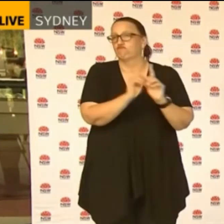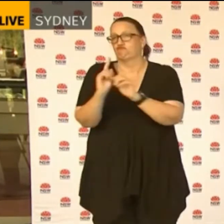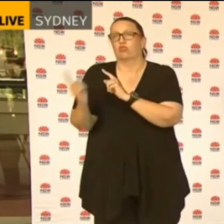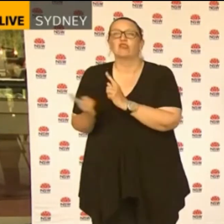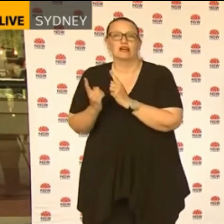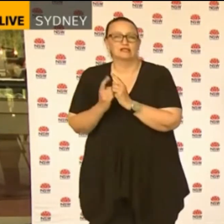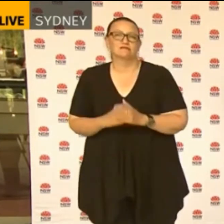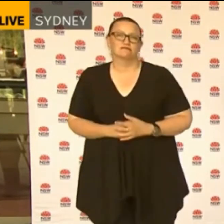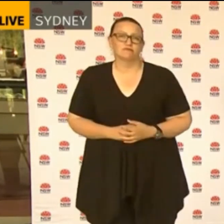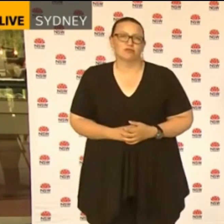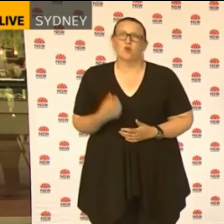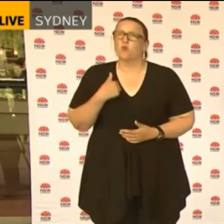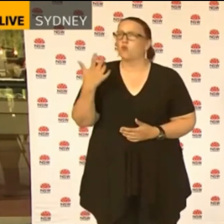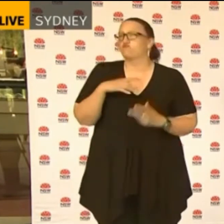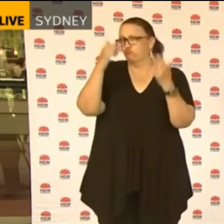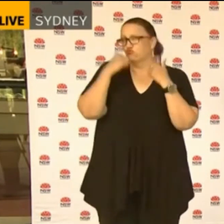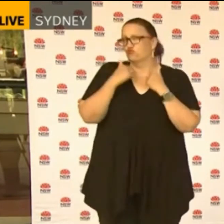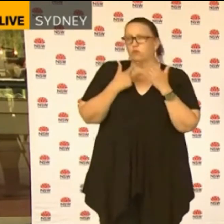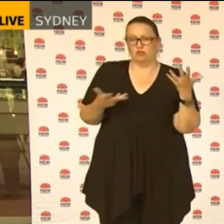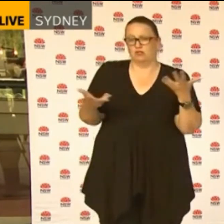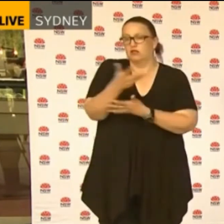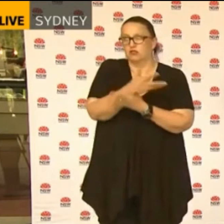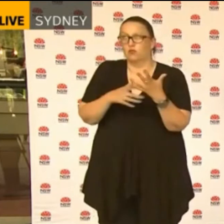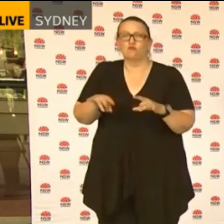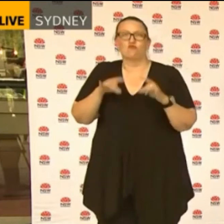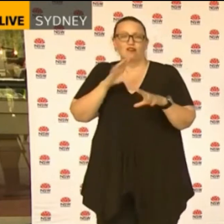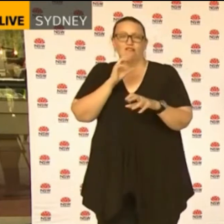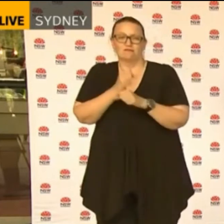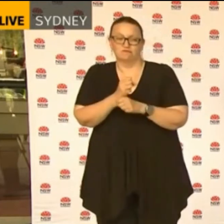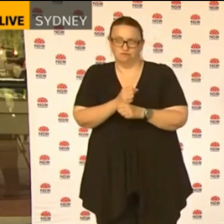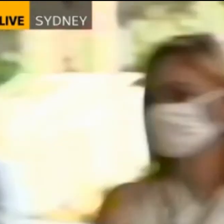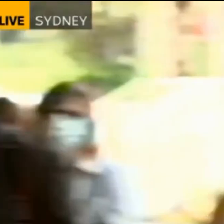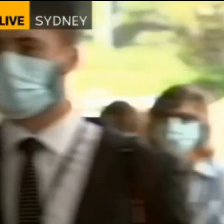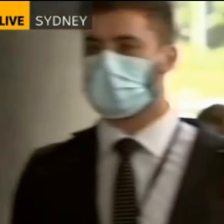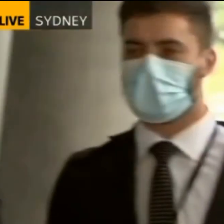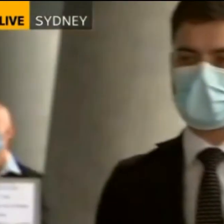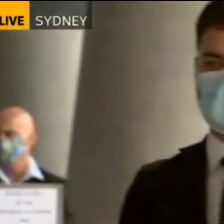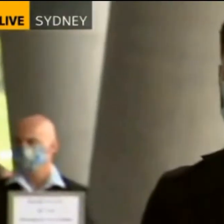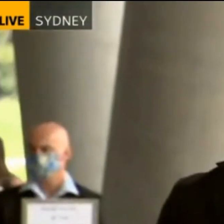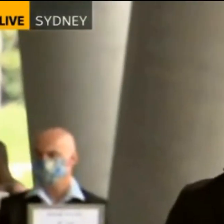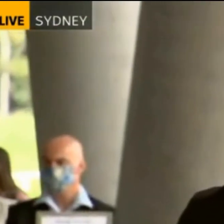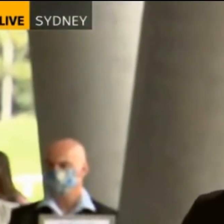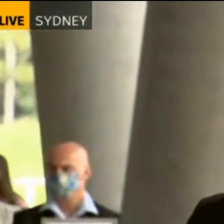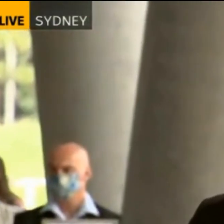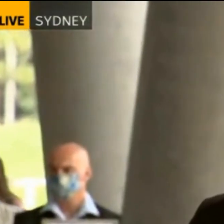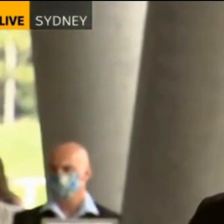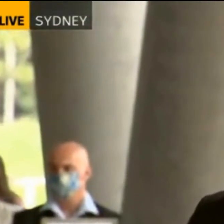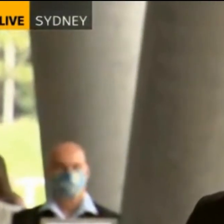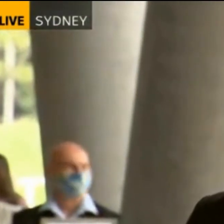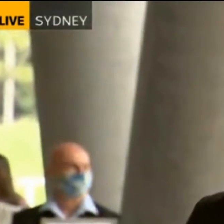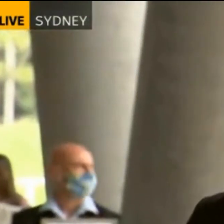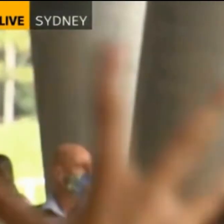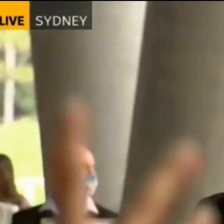like that occur, and we're in discussions with the Commonwealth about those issues. What sort of threat could you see anti-vaxxers posing